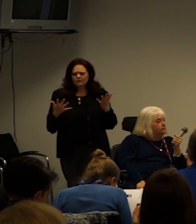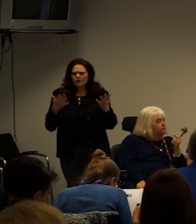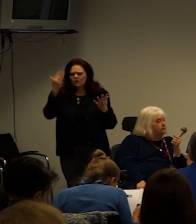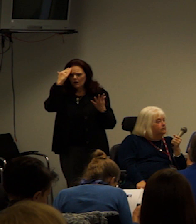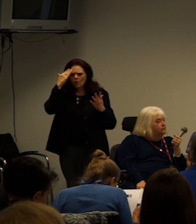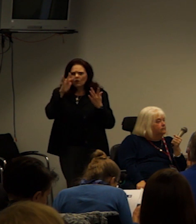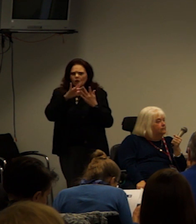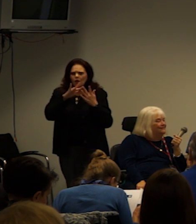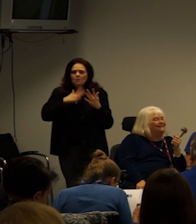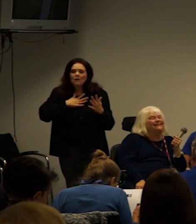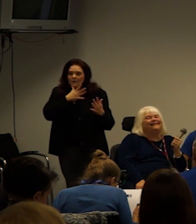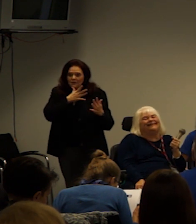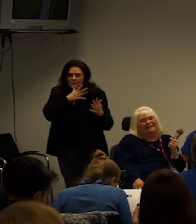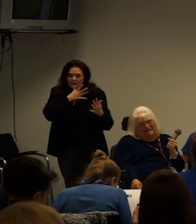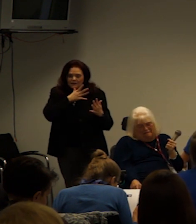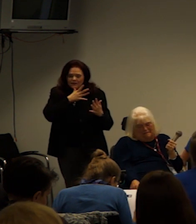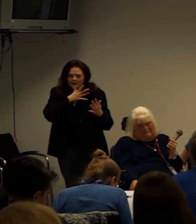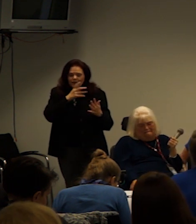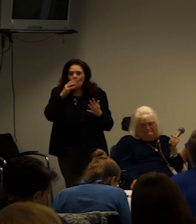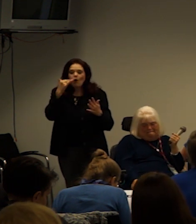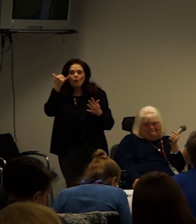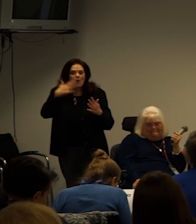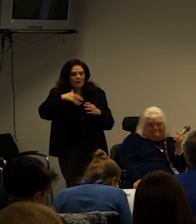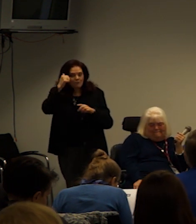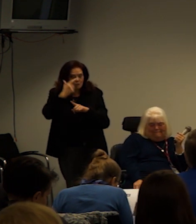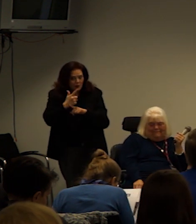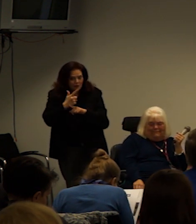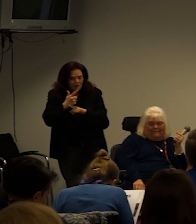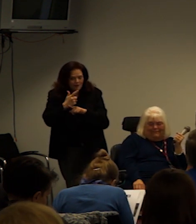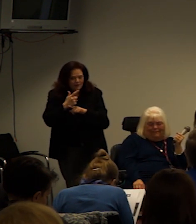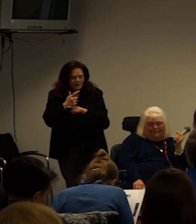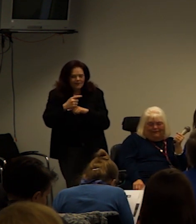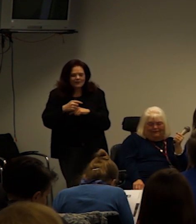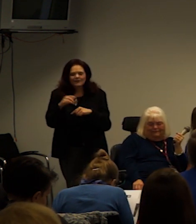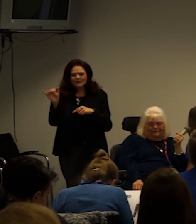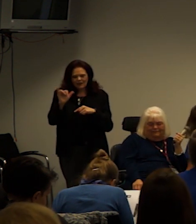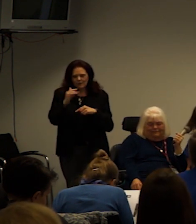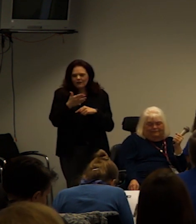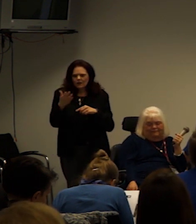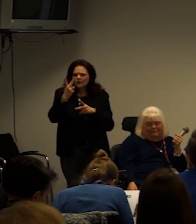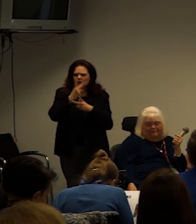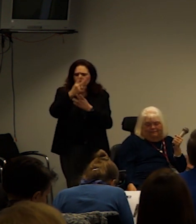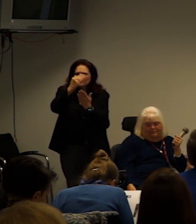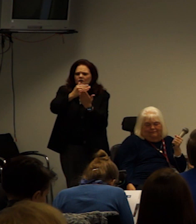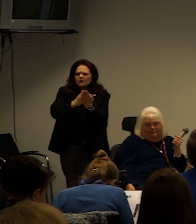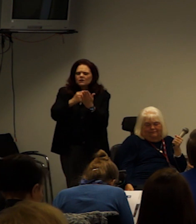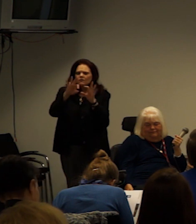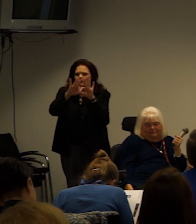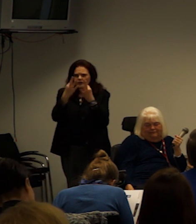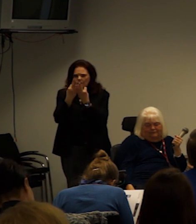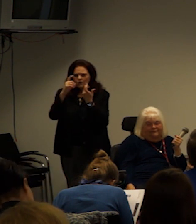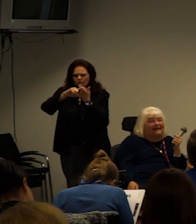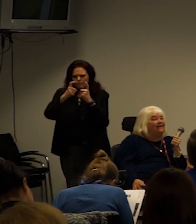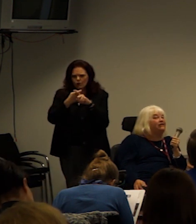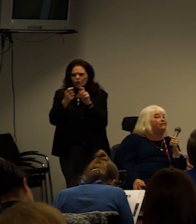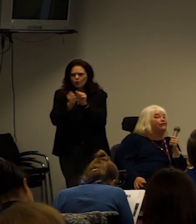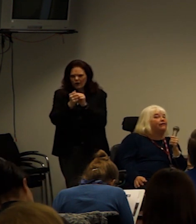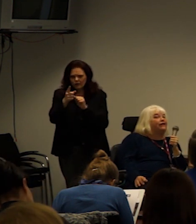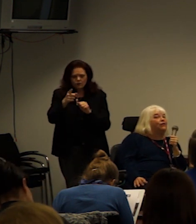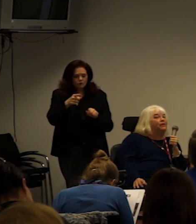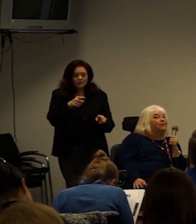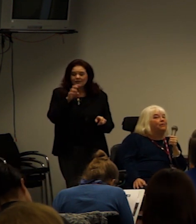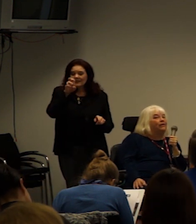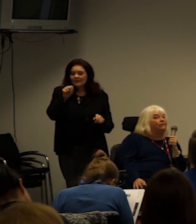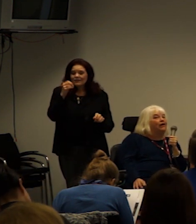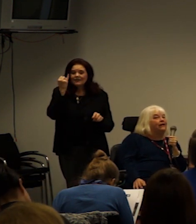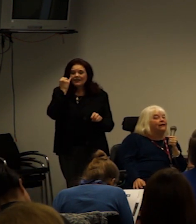know to call my mama or call my brother, right? Same thing. Keep a list of family and friends with you. Even if you